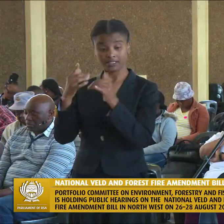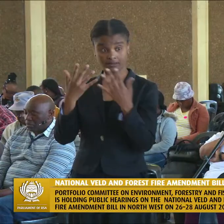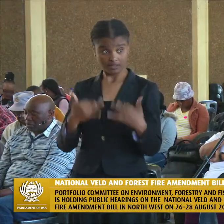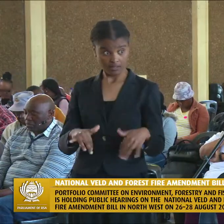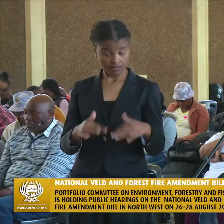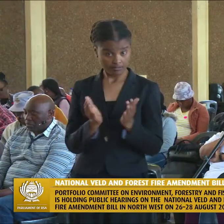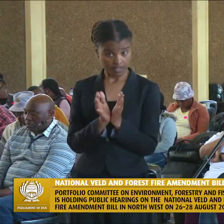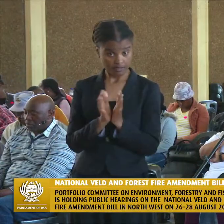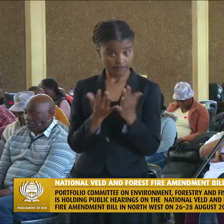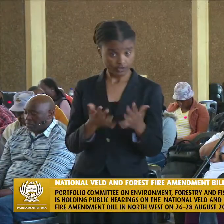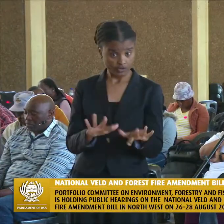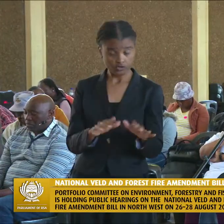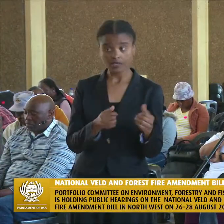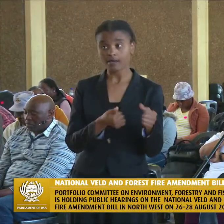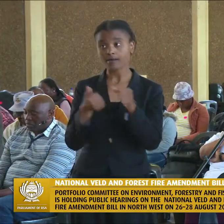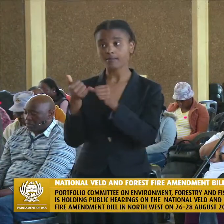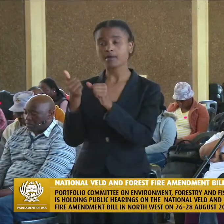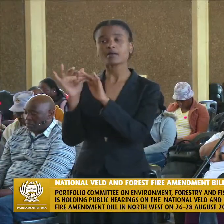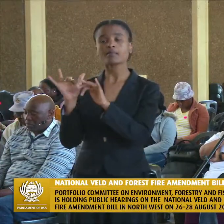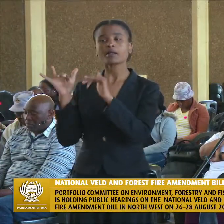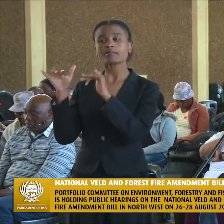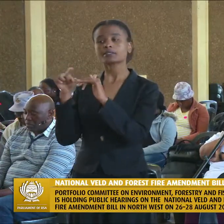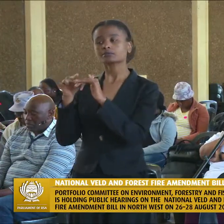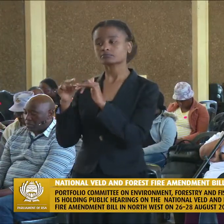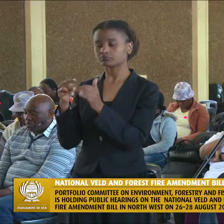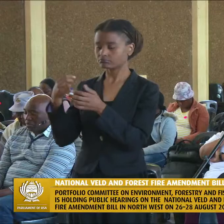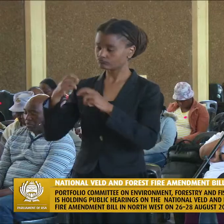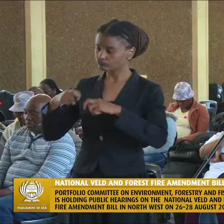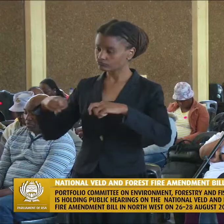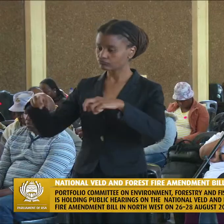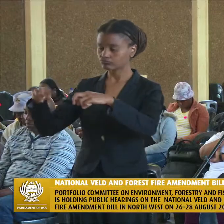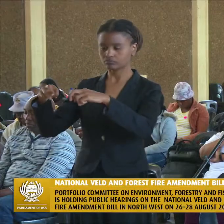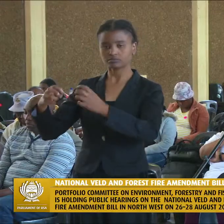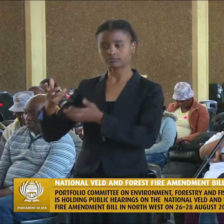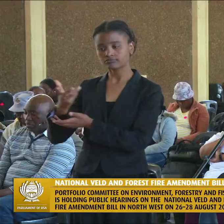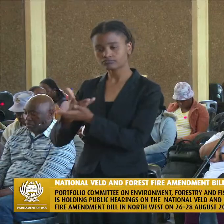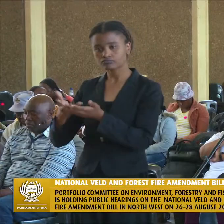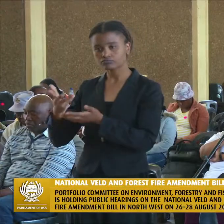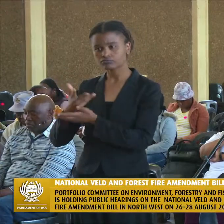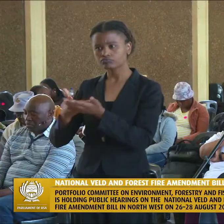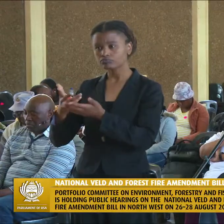they have to go back to parliament and sit and then